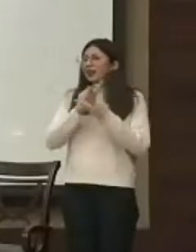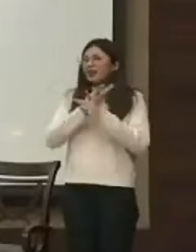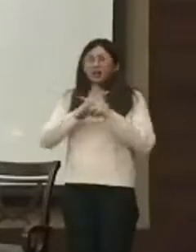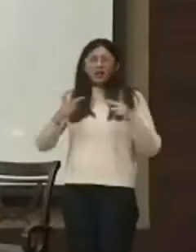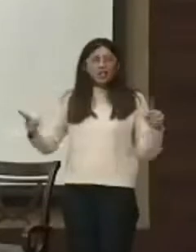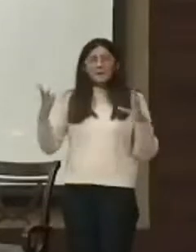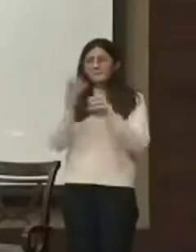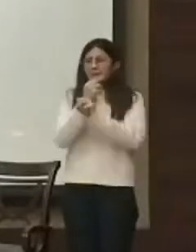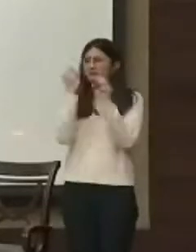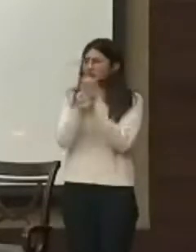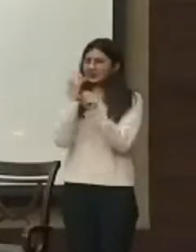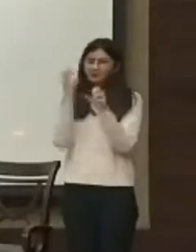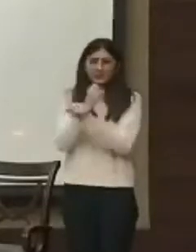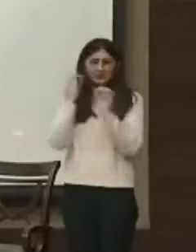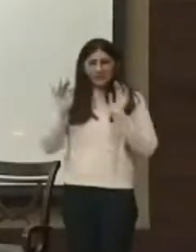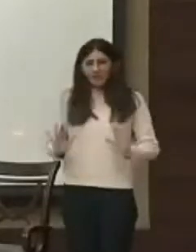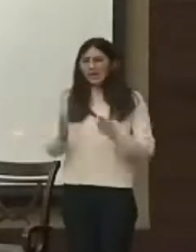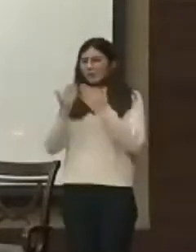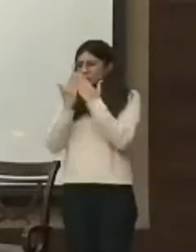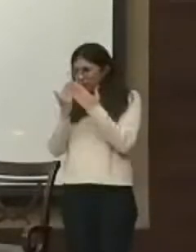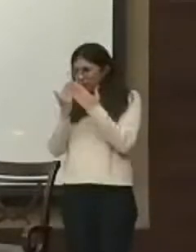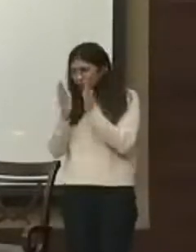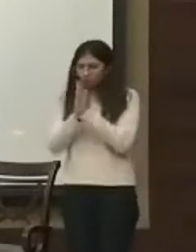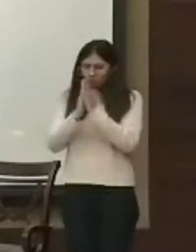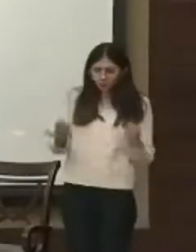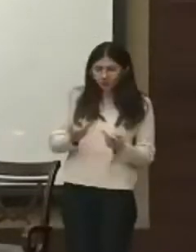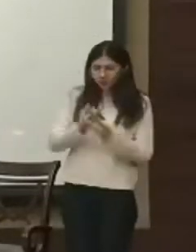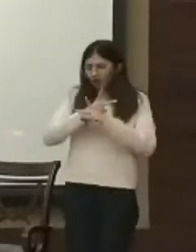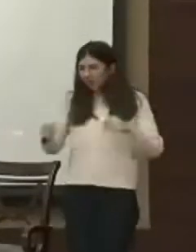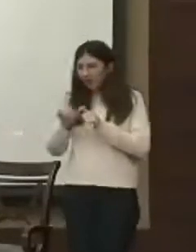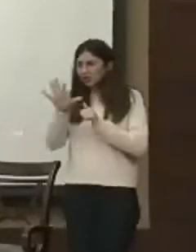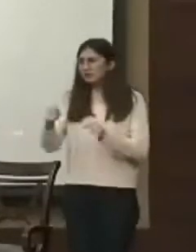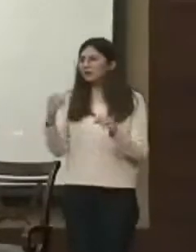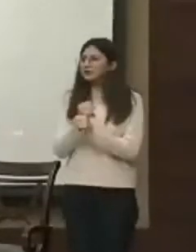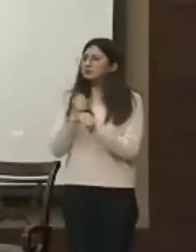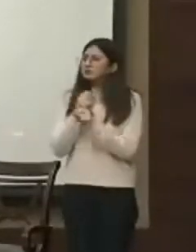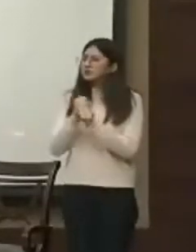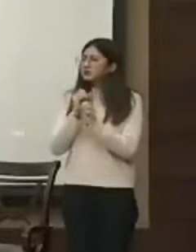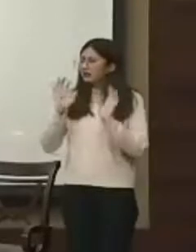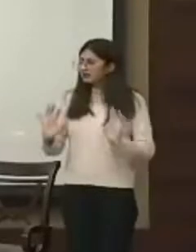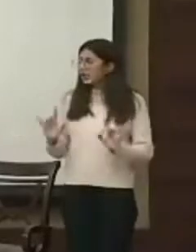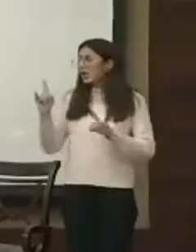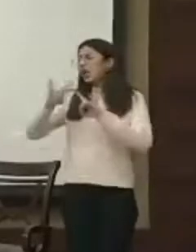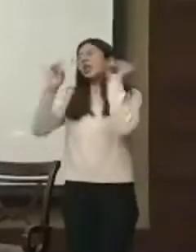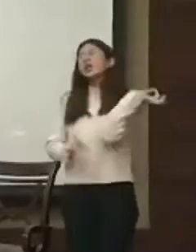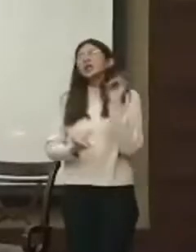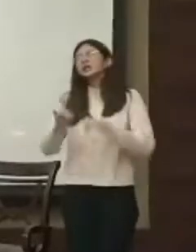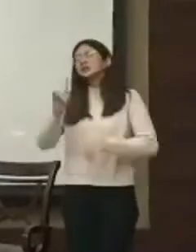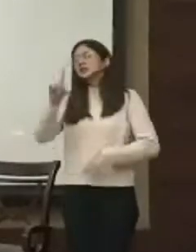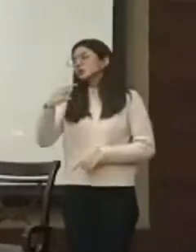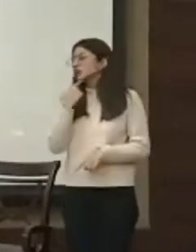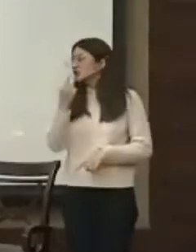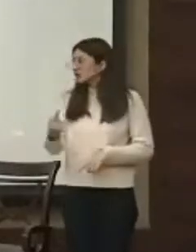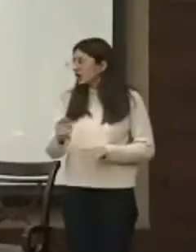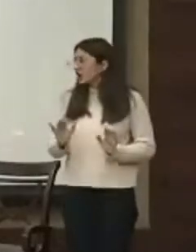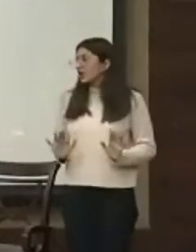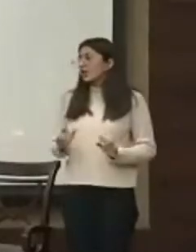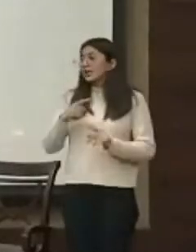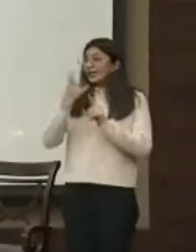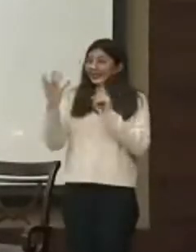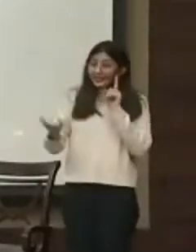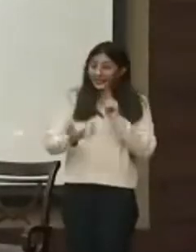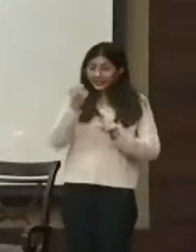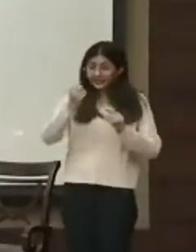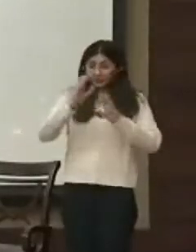reading materials accessible and everything else accessible. Yeah. So the bottom line really is that I would say that getting the child